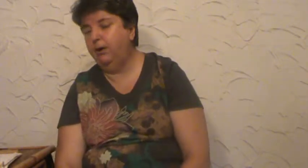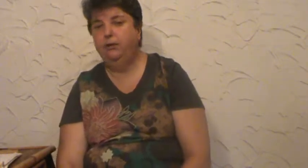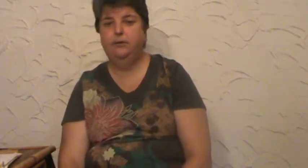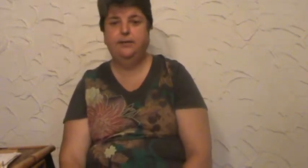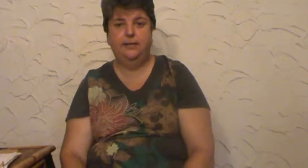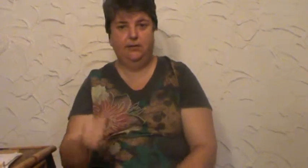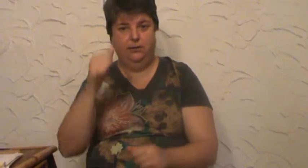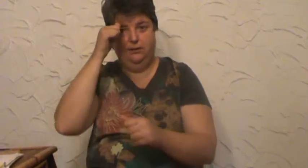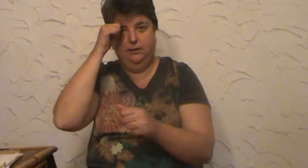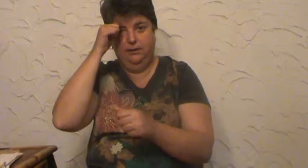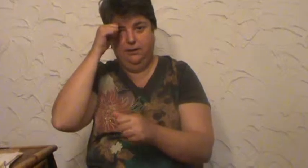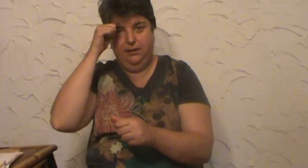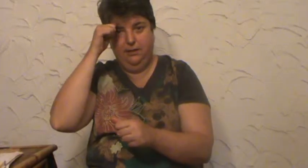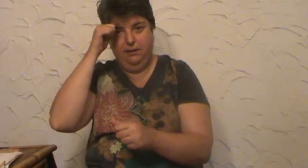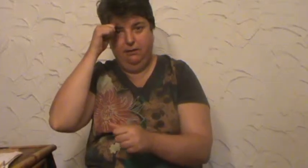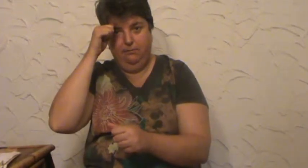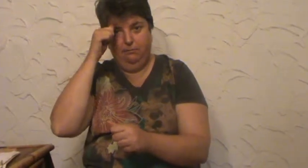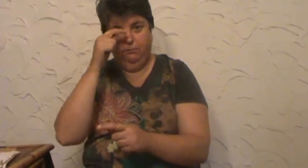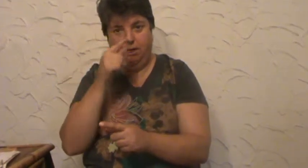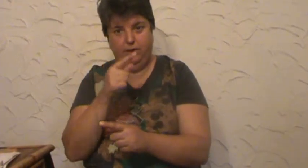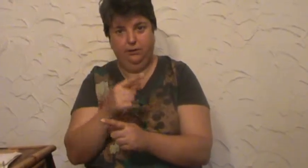Brother, sister. Brother,